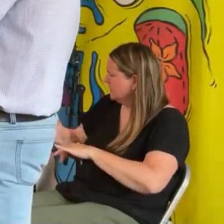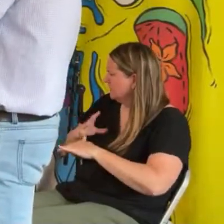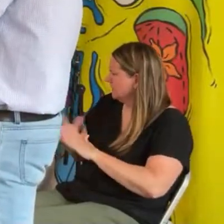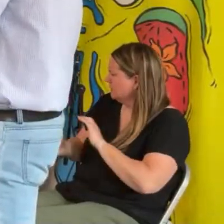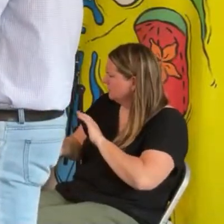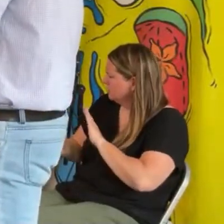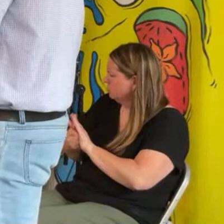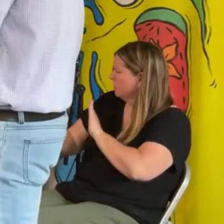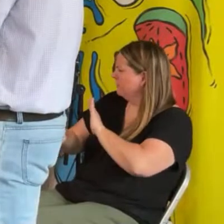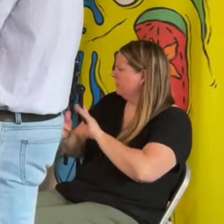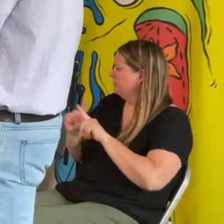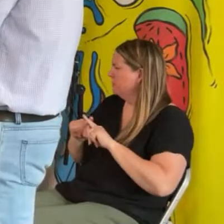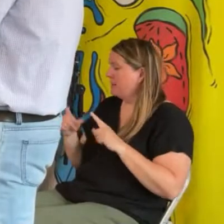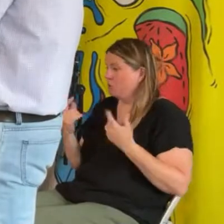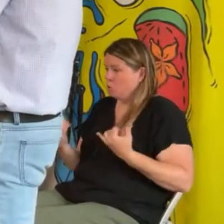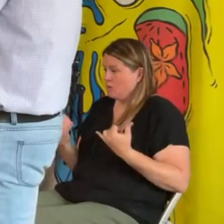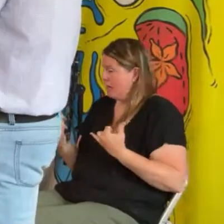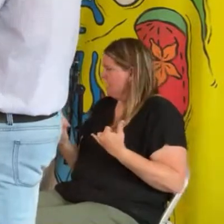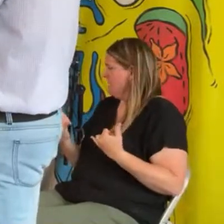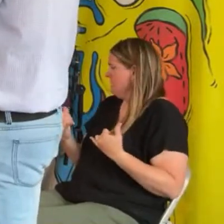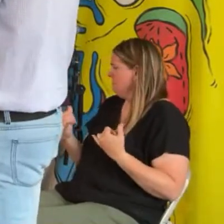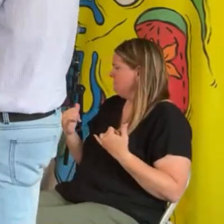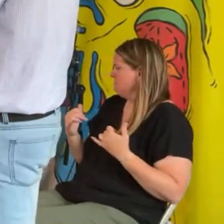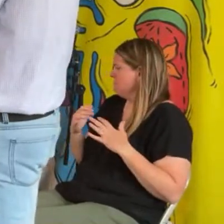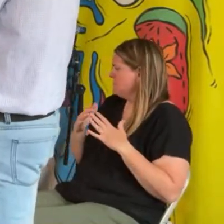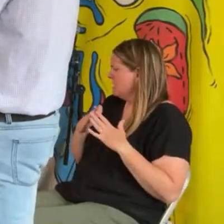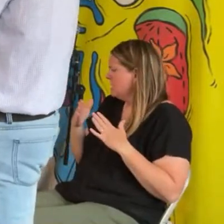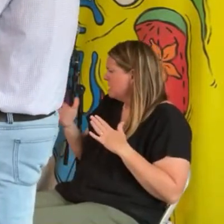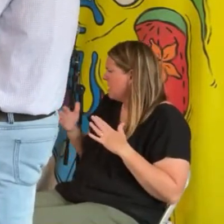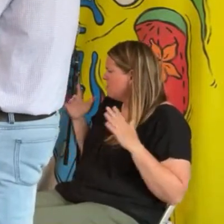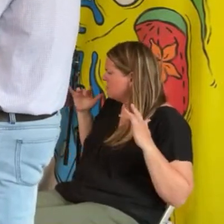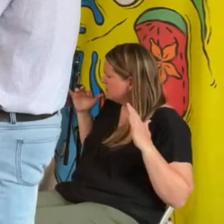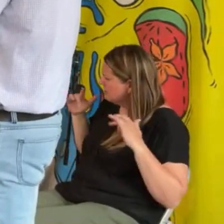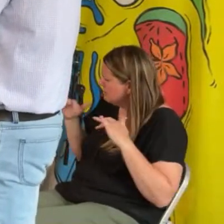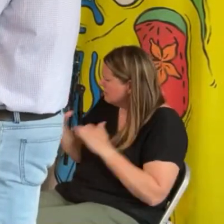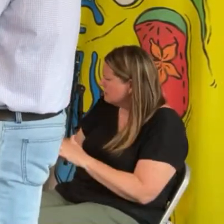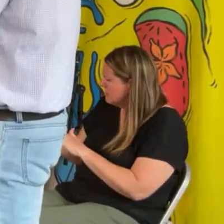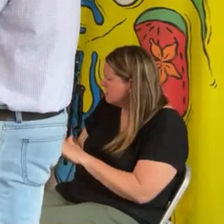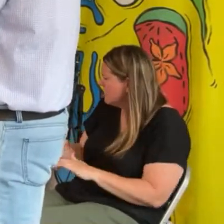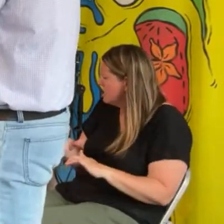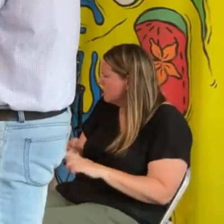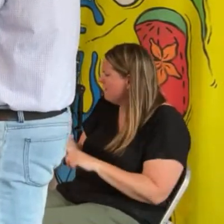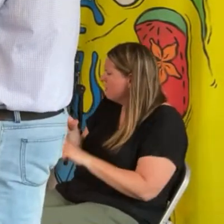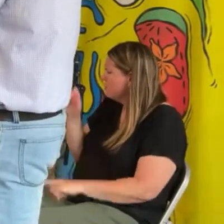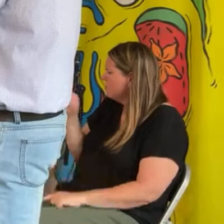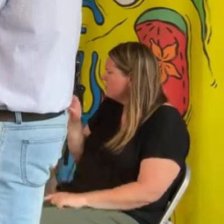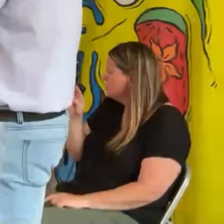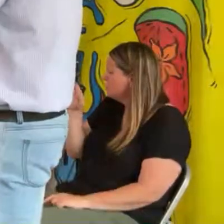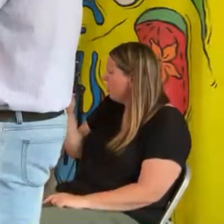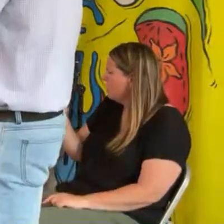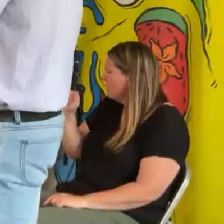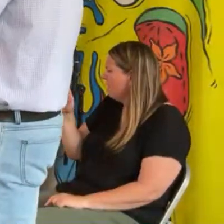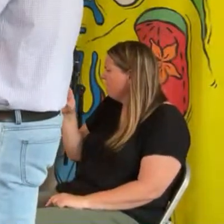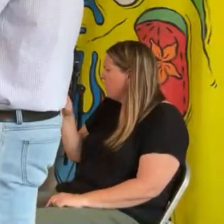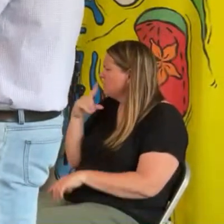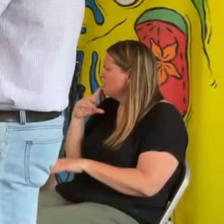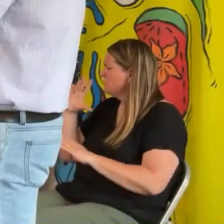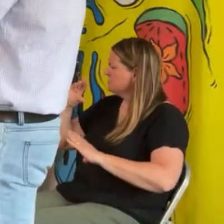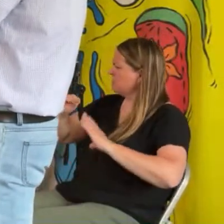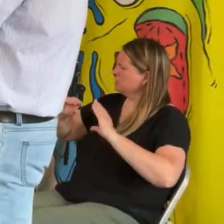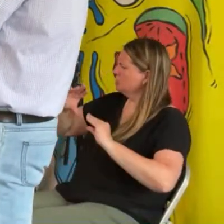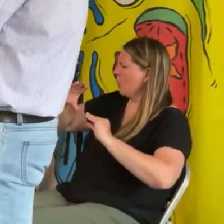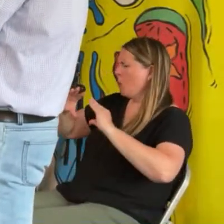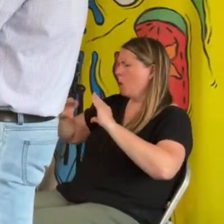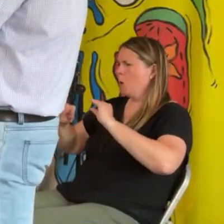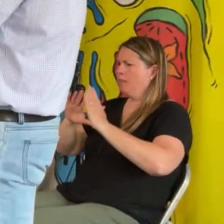prohibited. But today, neighbors flock to the piano music from Sonia and Alfonso's puppet show in Central